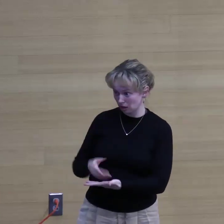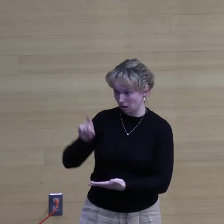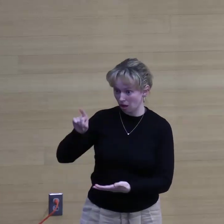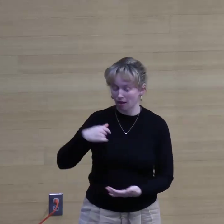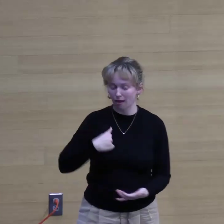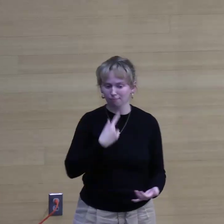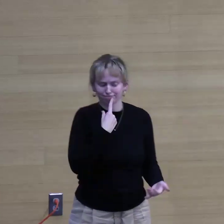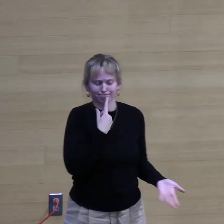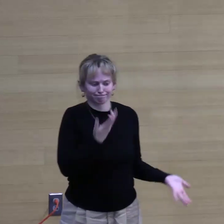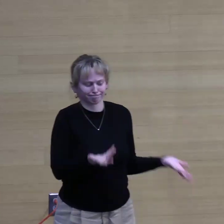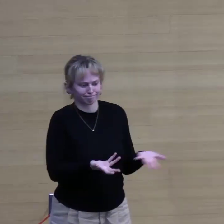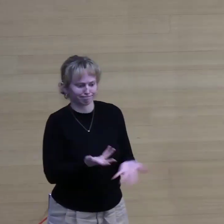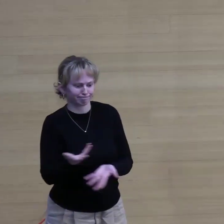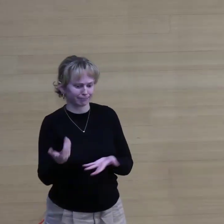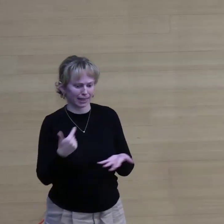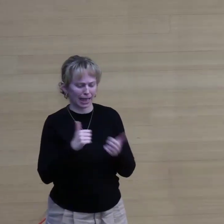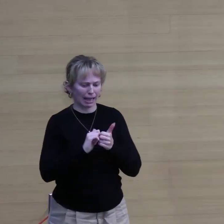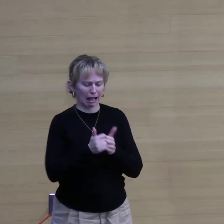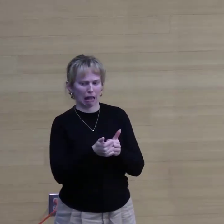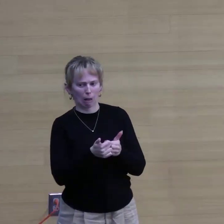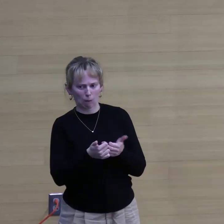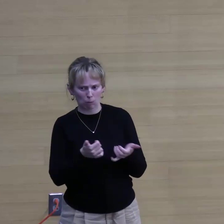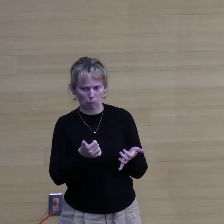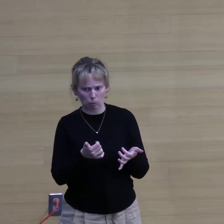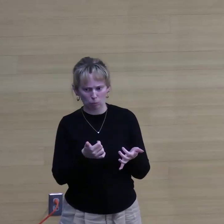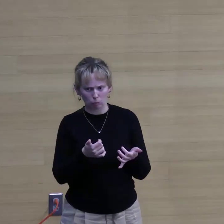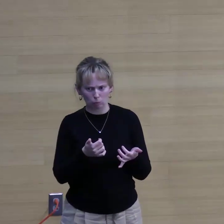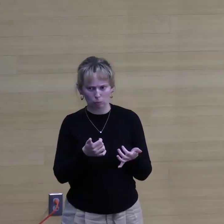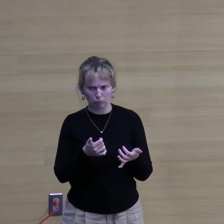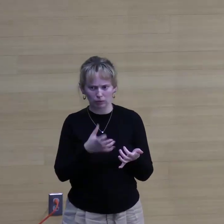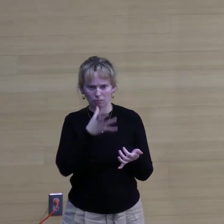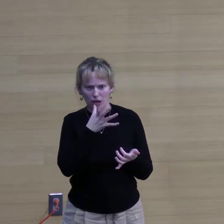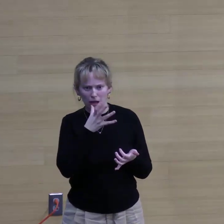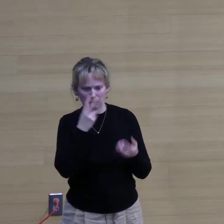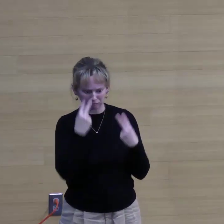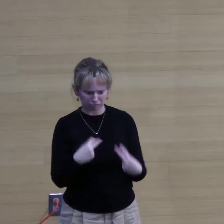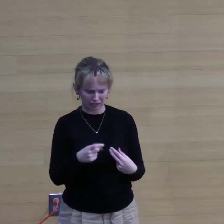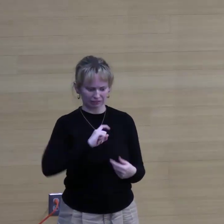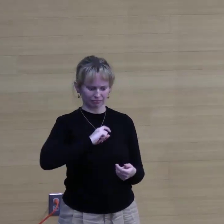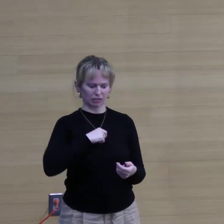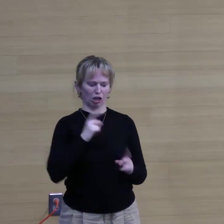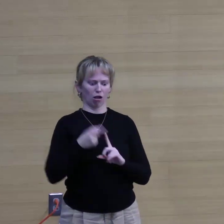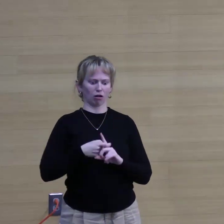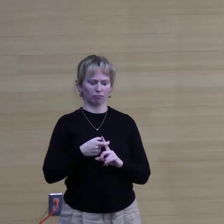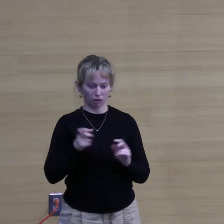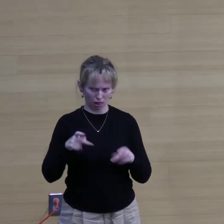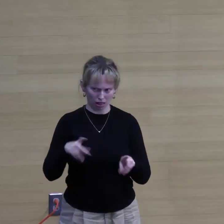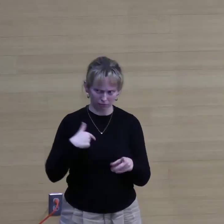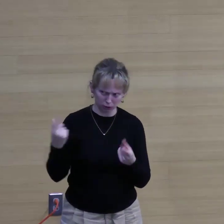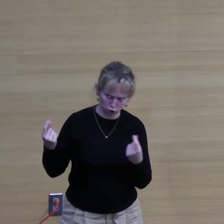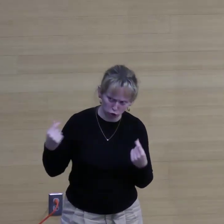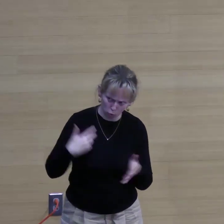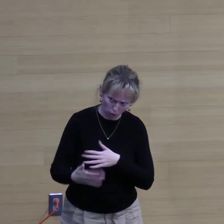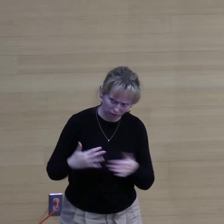him, how is he going to see mama gave me condom? So now he's allowing me to do